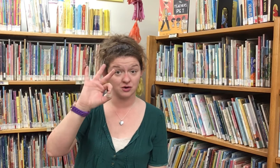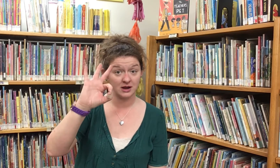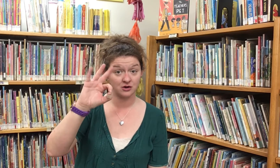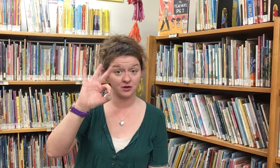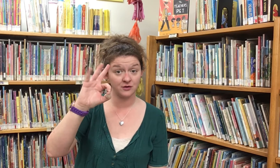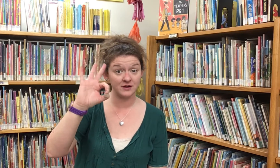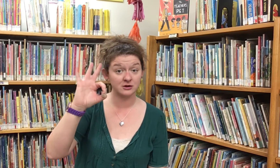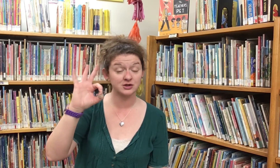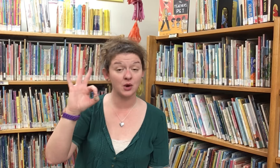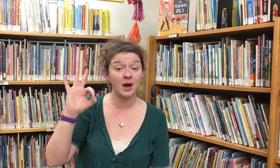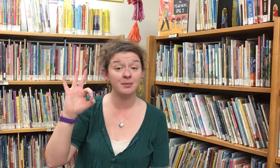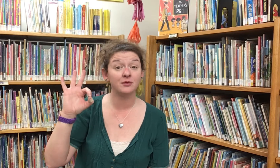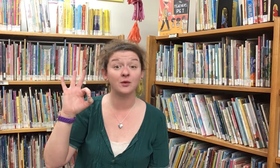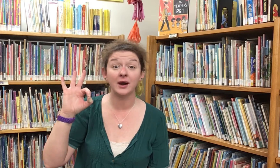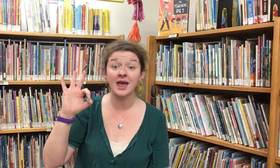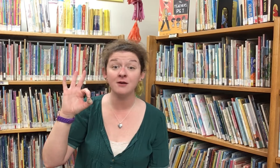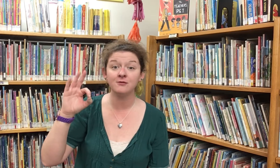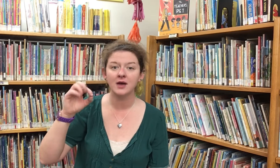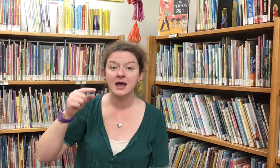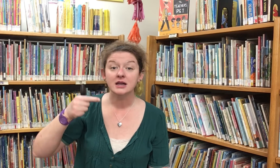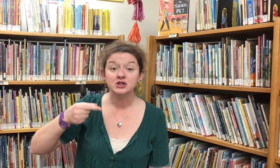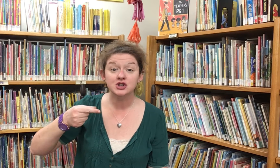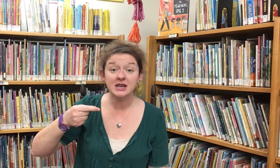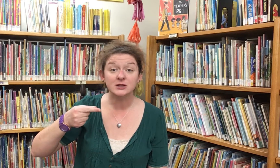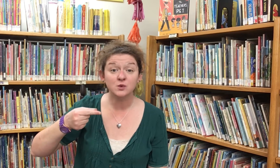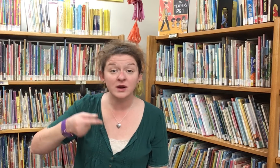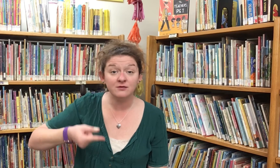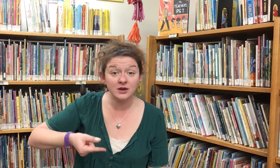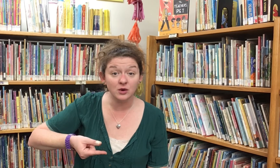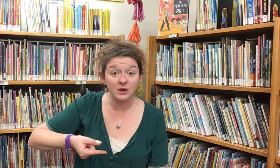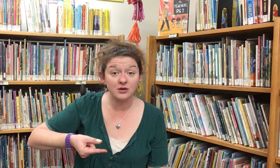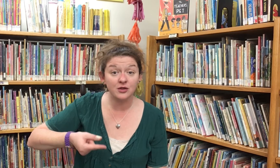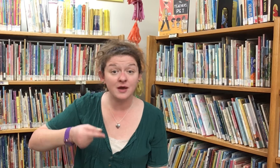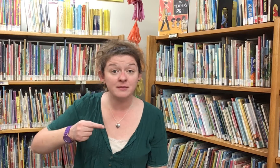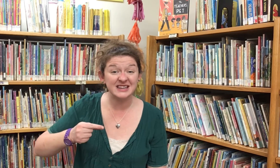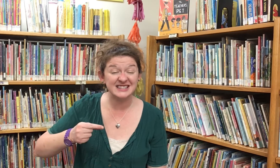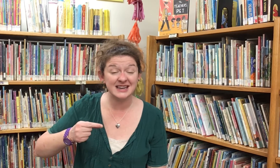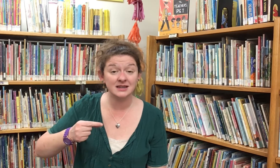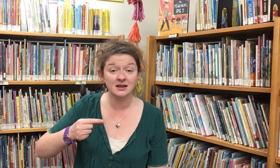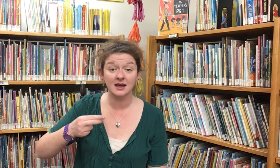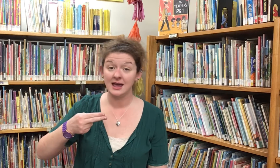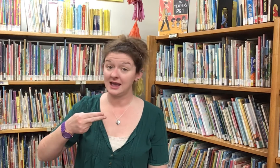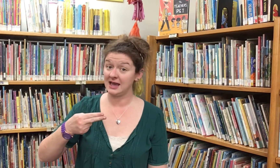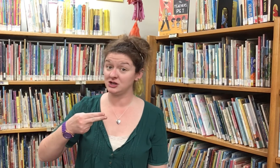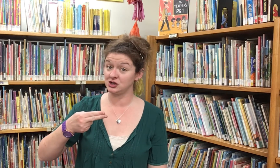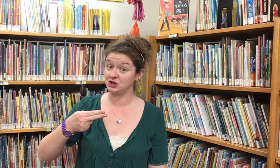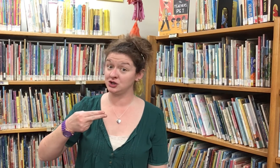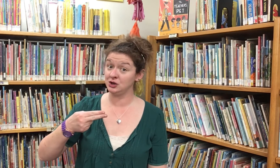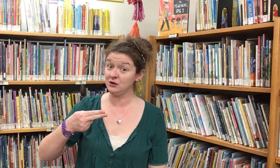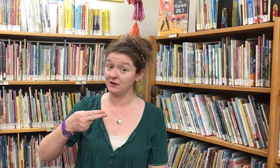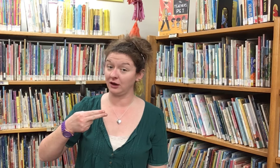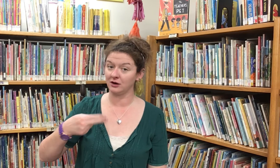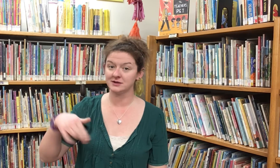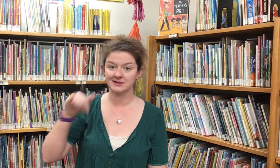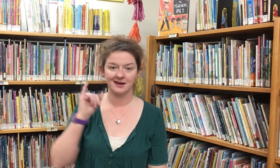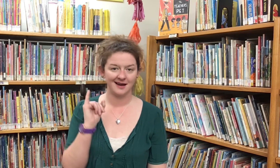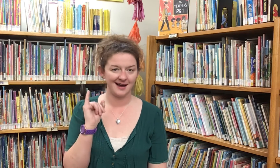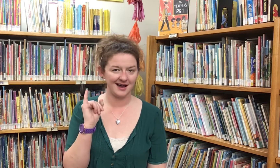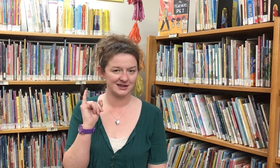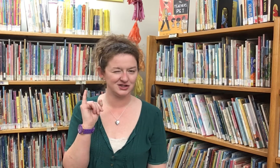your other fingers go up for F. G is one finger with your thumb extended. H is two fingers. I is just